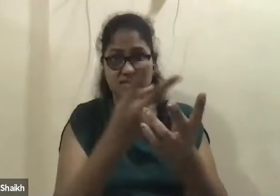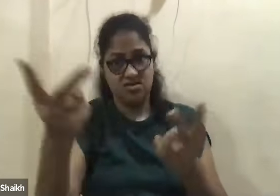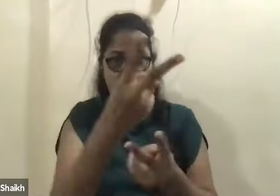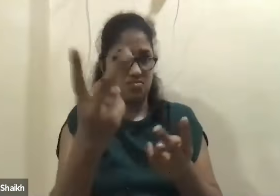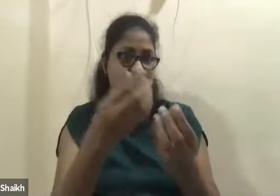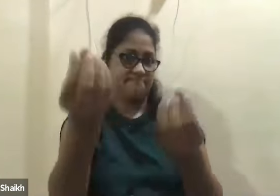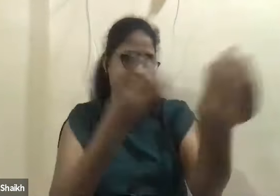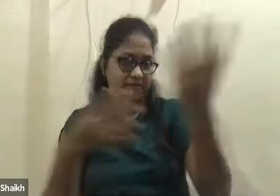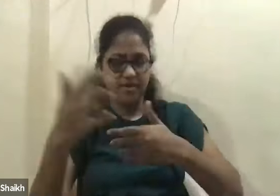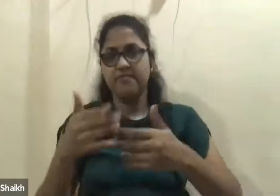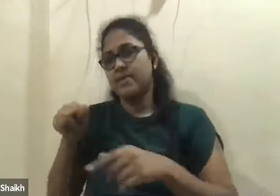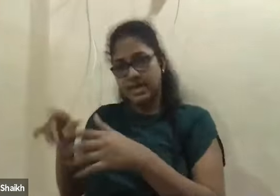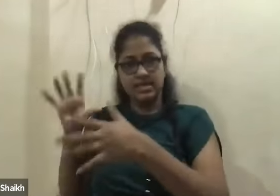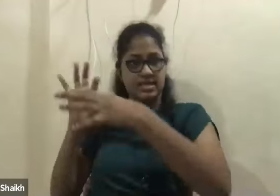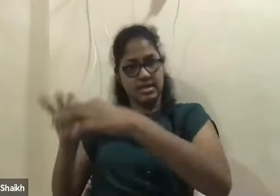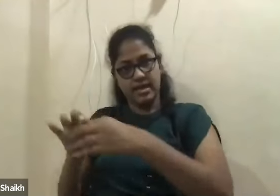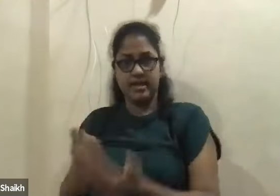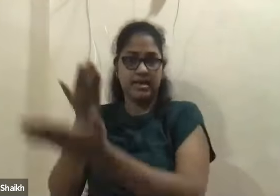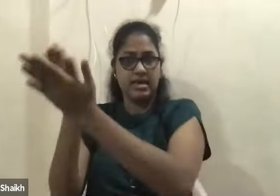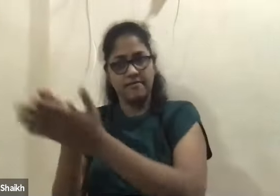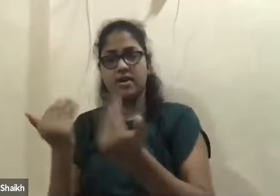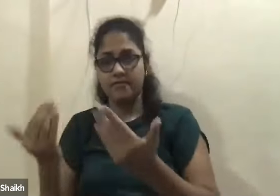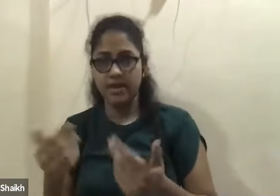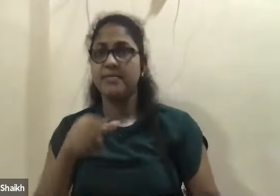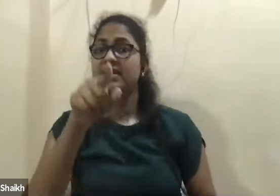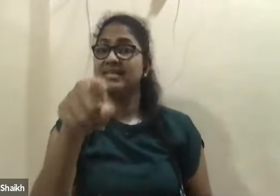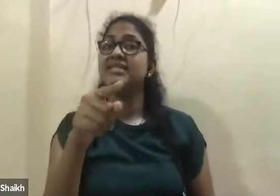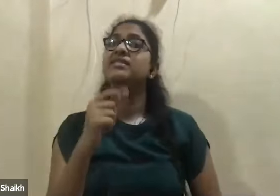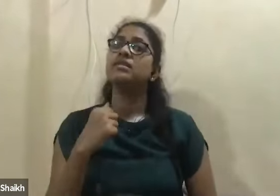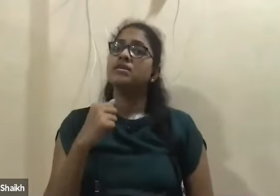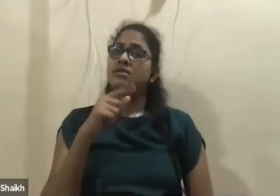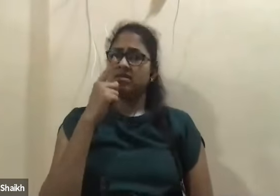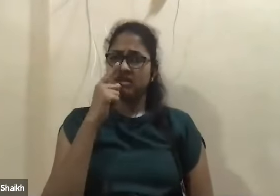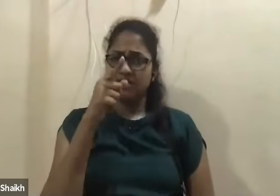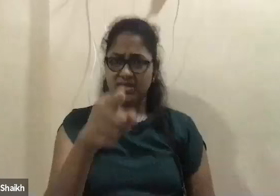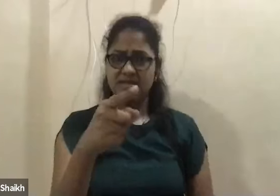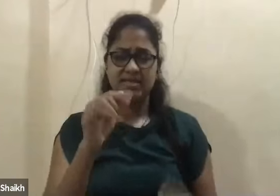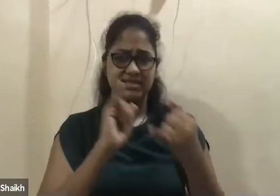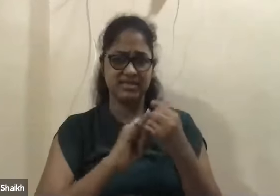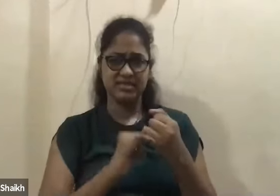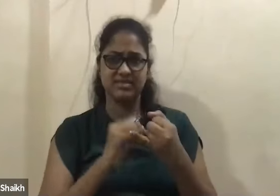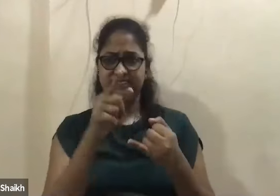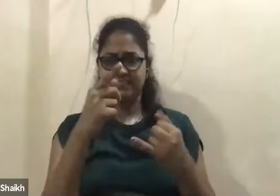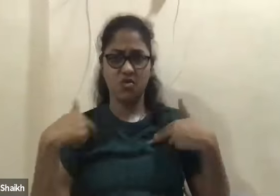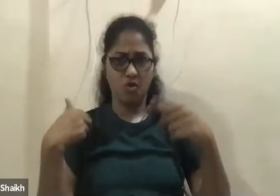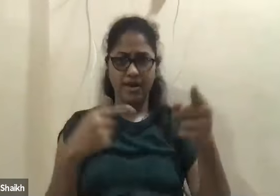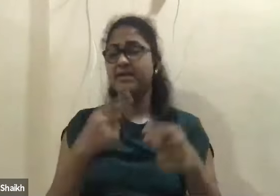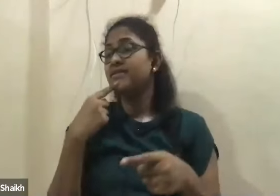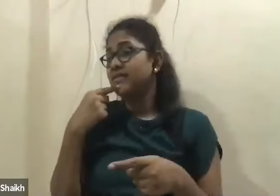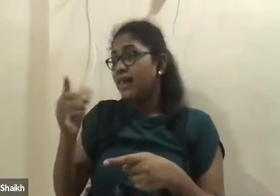scenario? I think I think they should get themselves appointed as